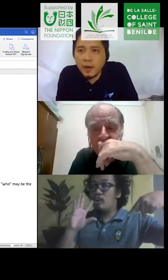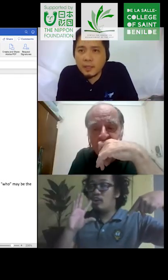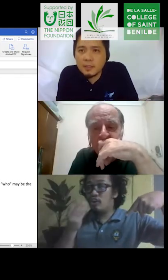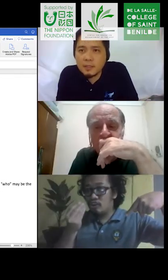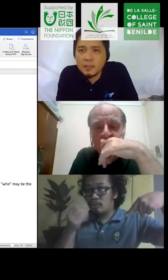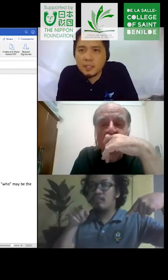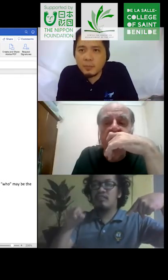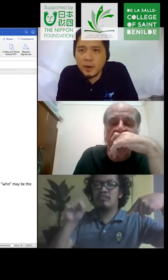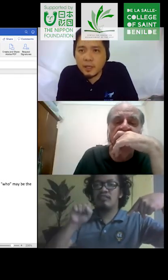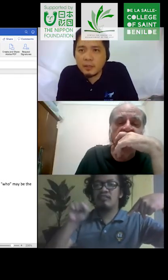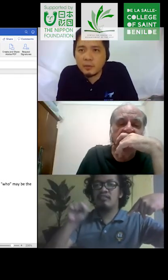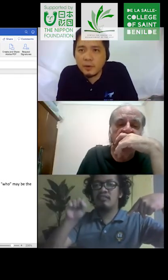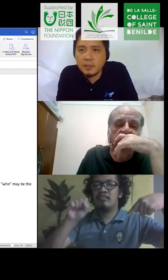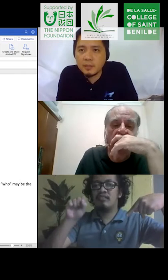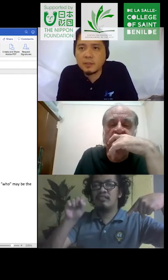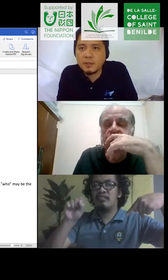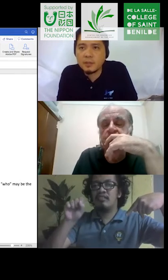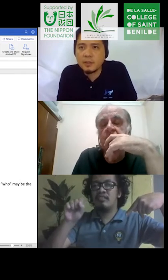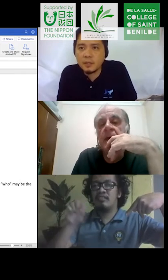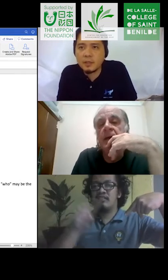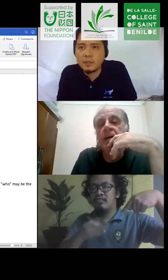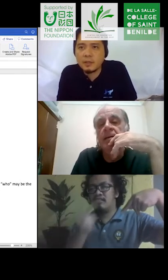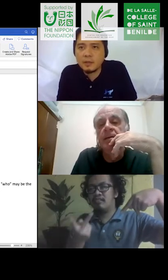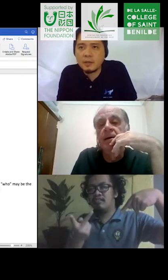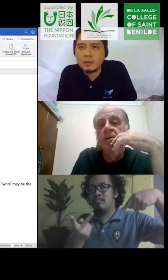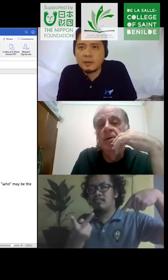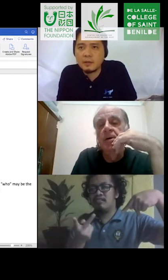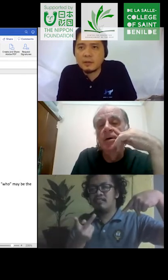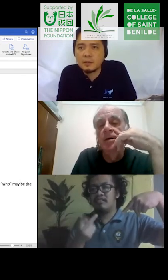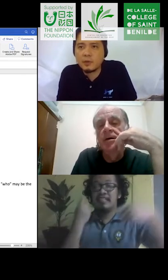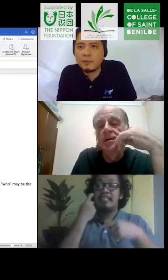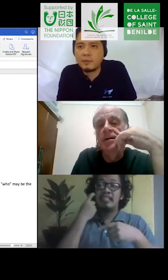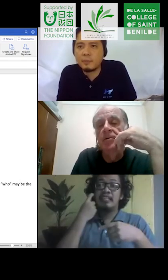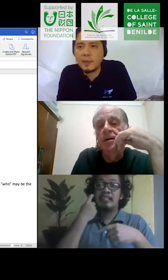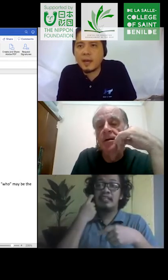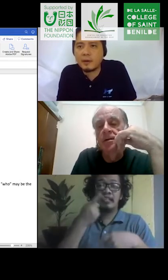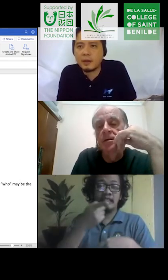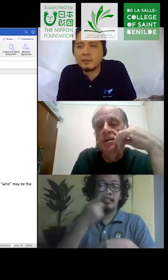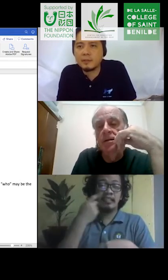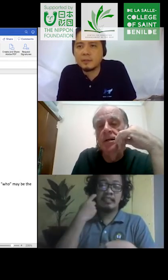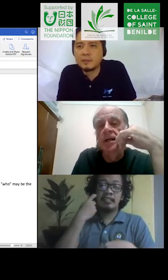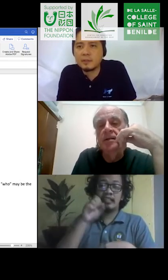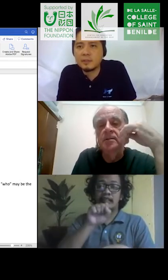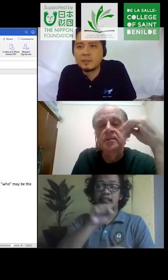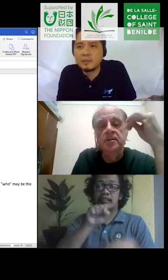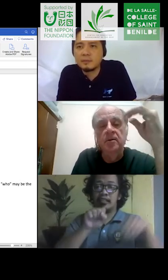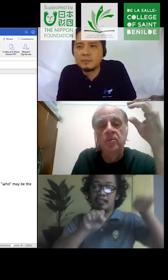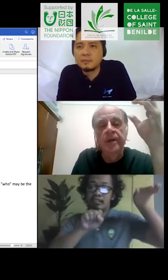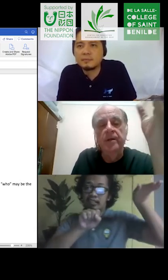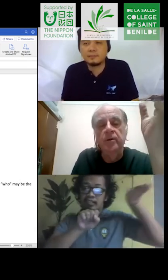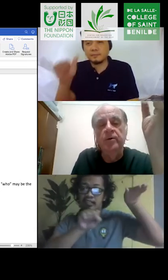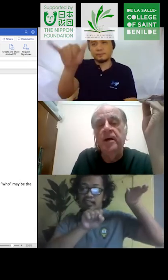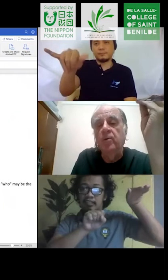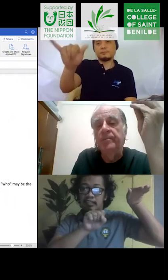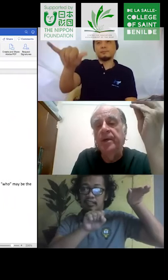So rents is the Okay, predicate. okay. So rents. Yeah. Now, So we have to flip that around. yes, so